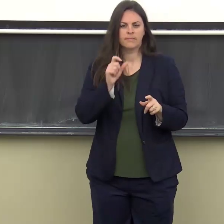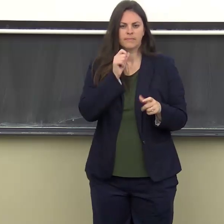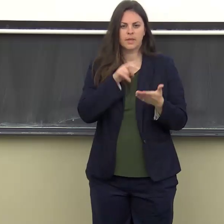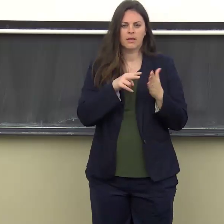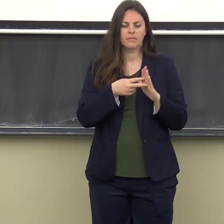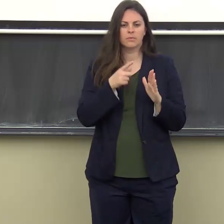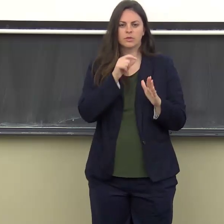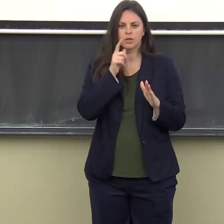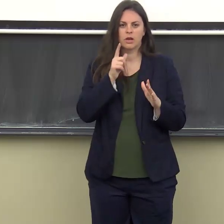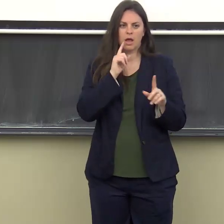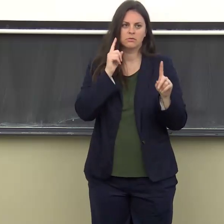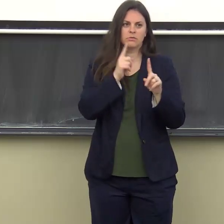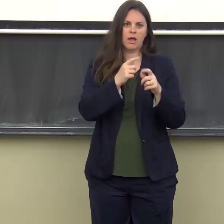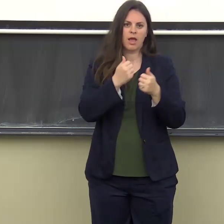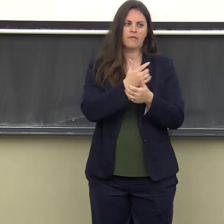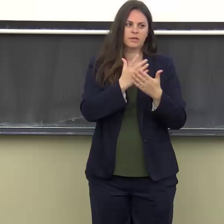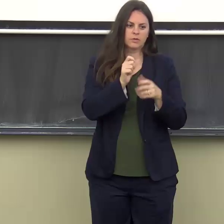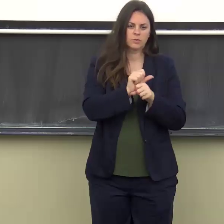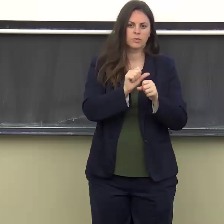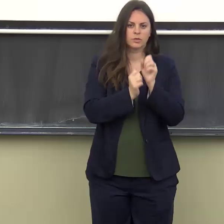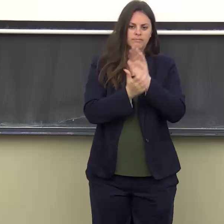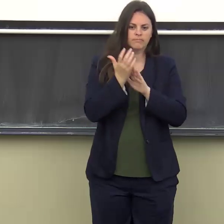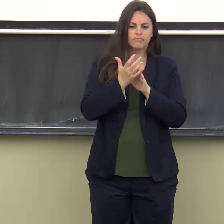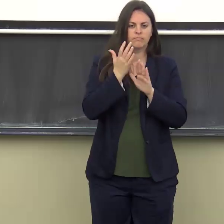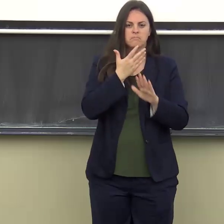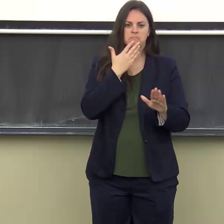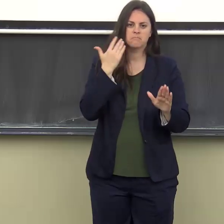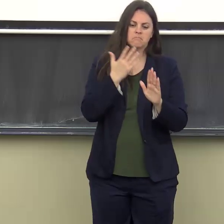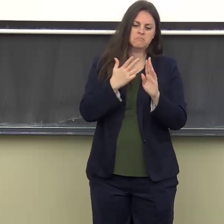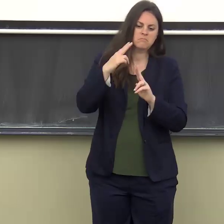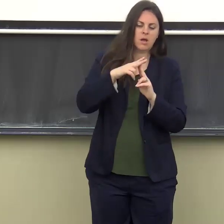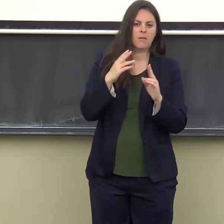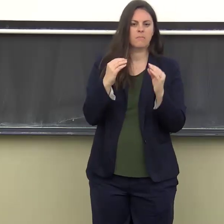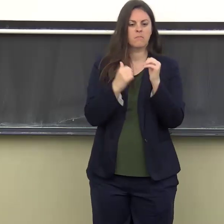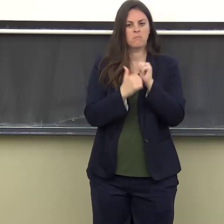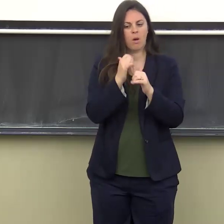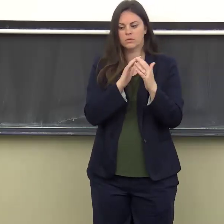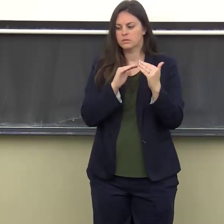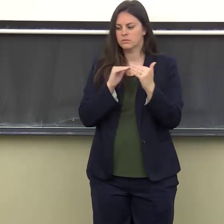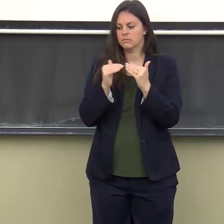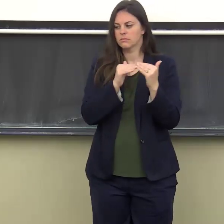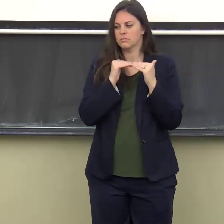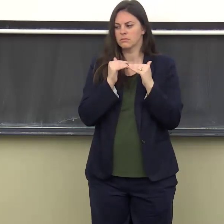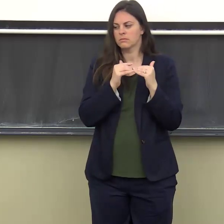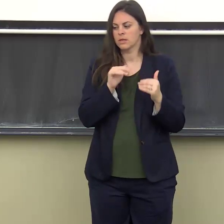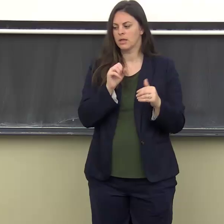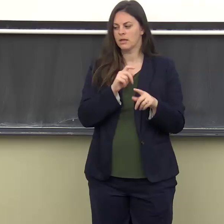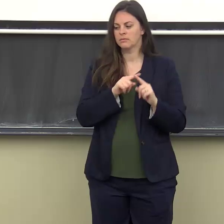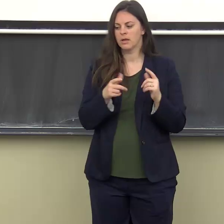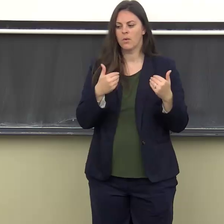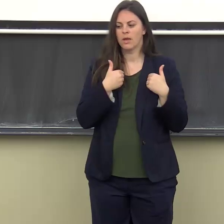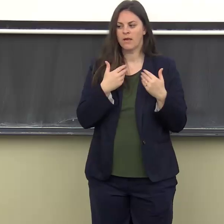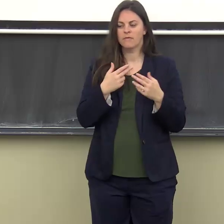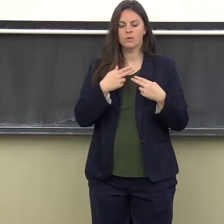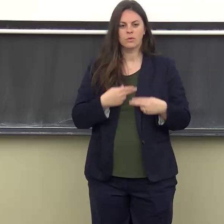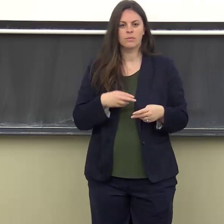to its best and most equitable case, but there's humans there in the room,